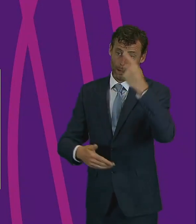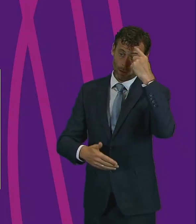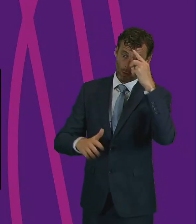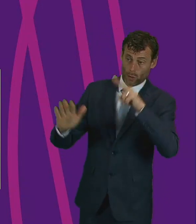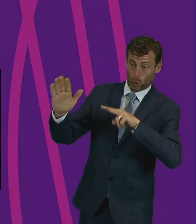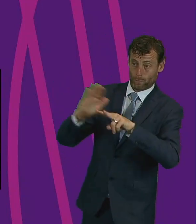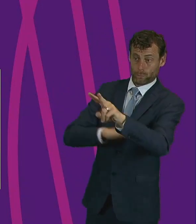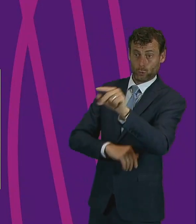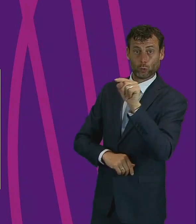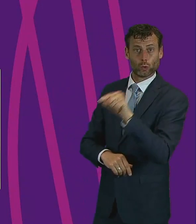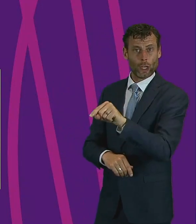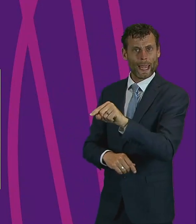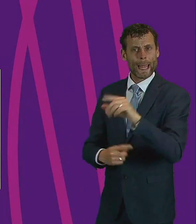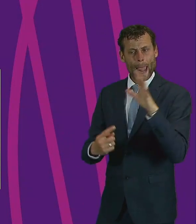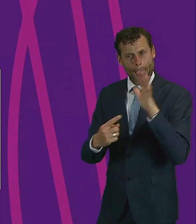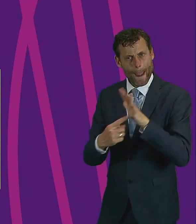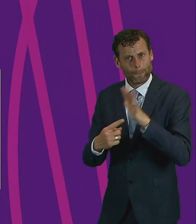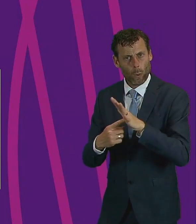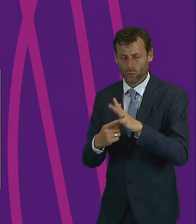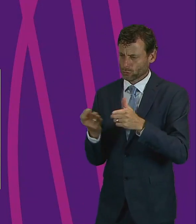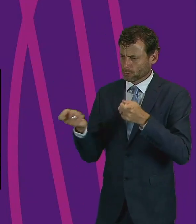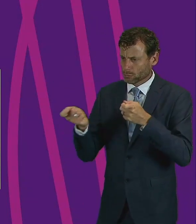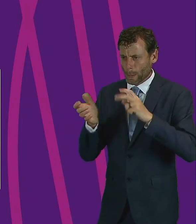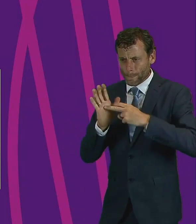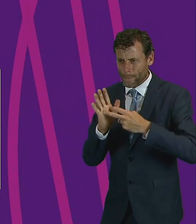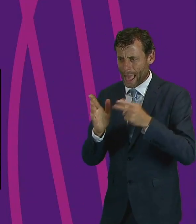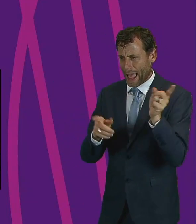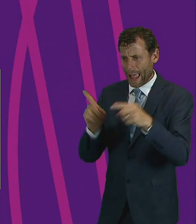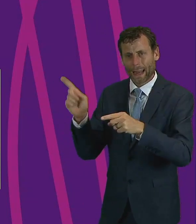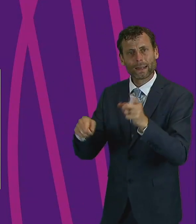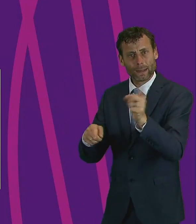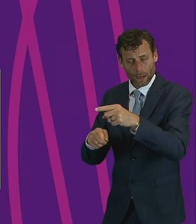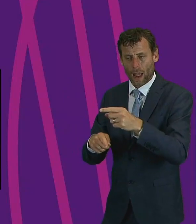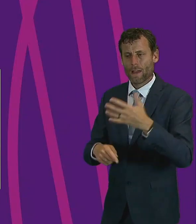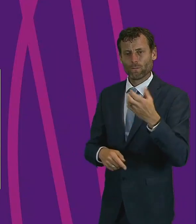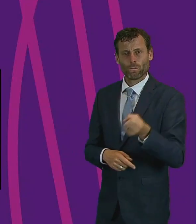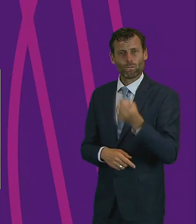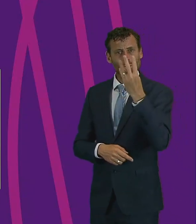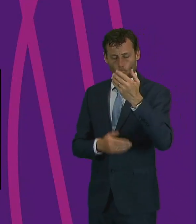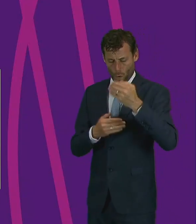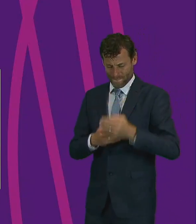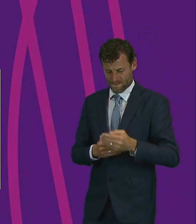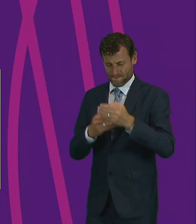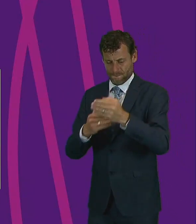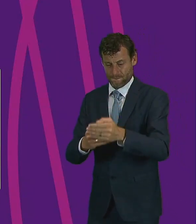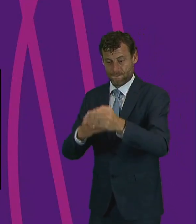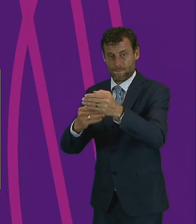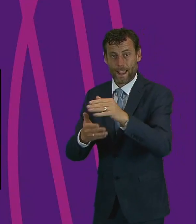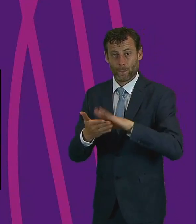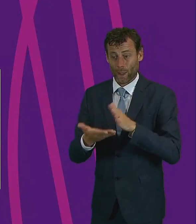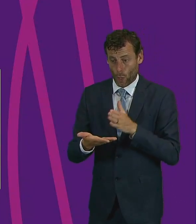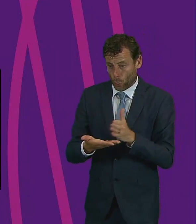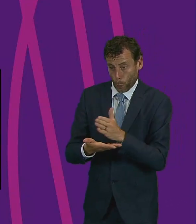level as we transition out of lockdown and through to the 4 phases of the new normal. The Scottish